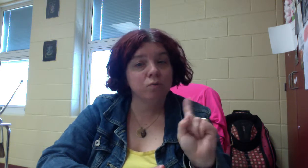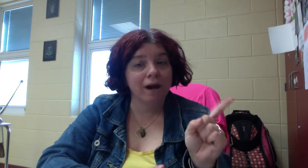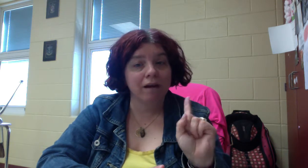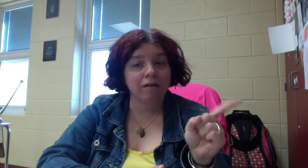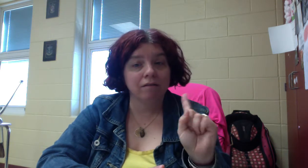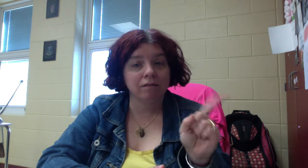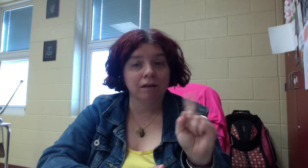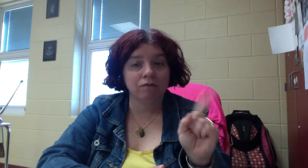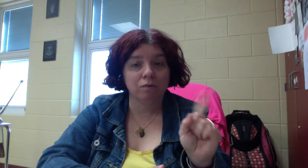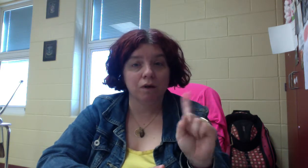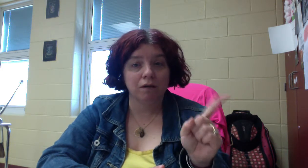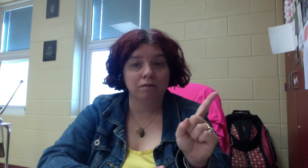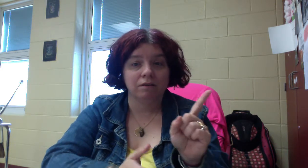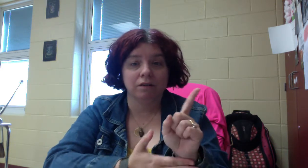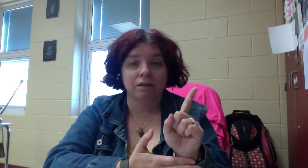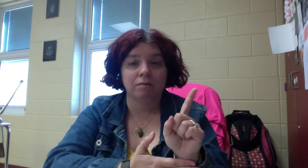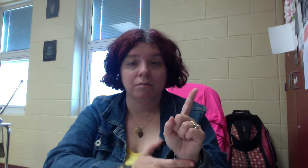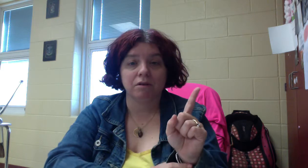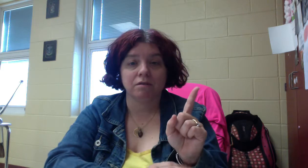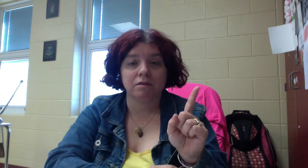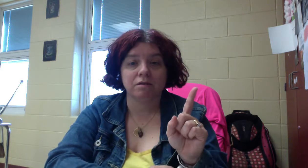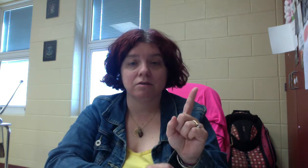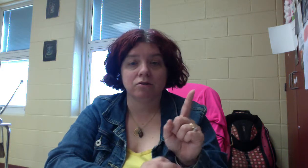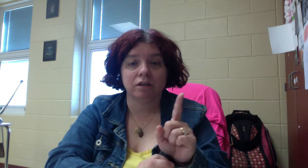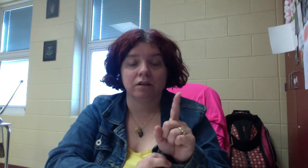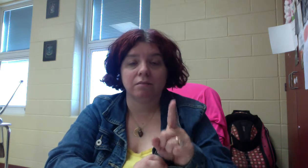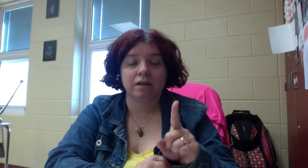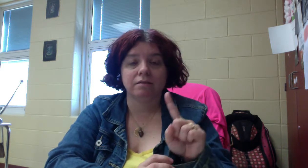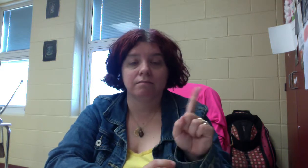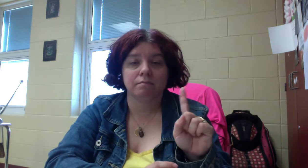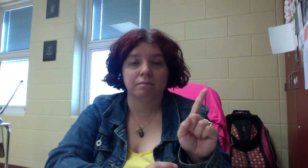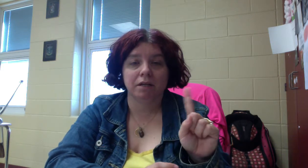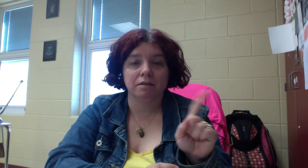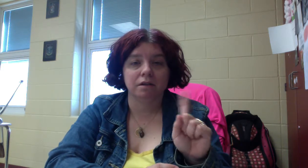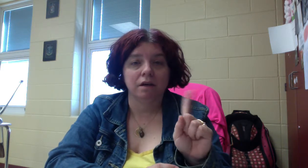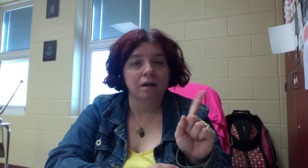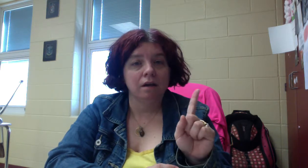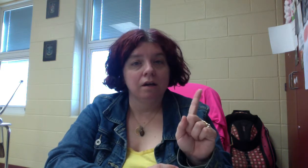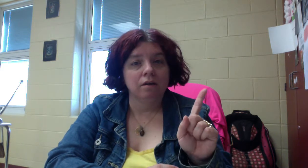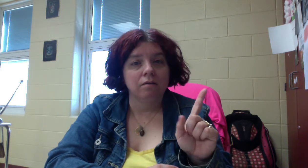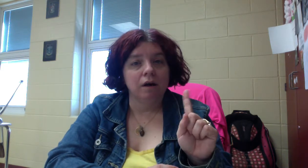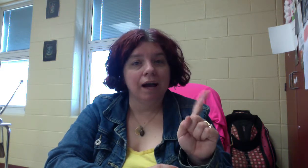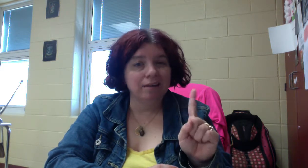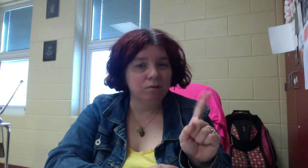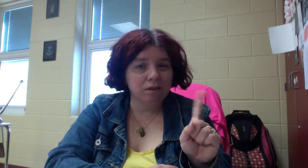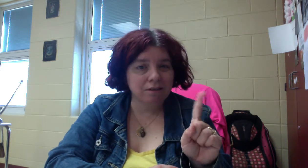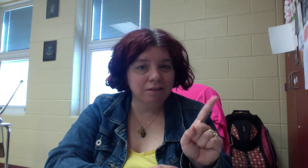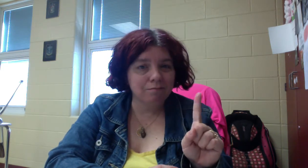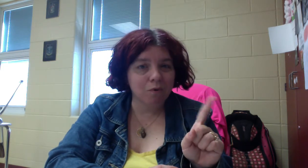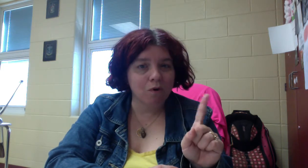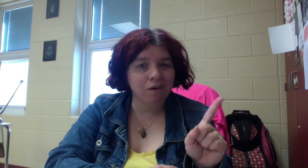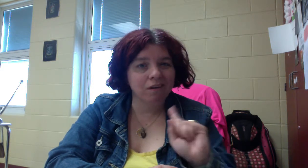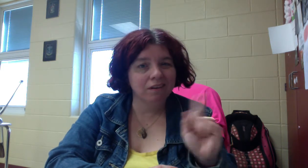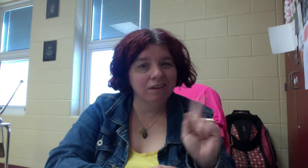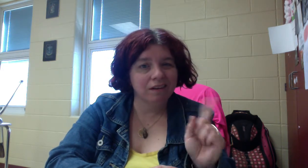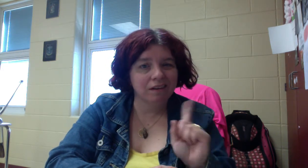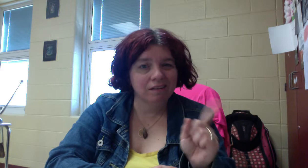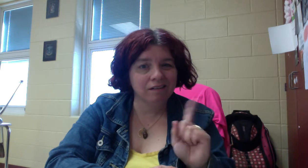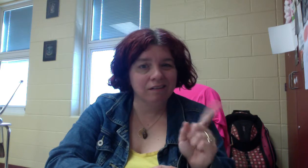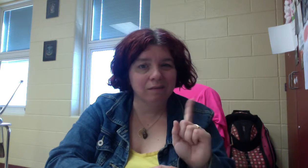where if you want. You can hear my bracelets jingling on my buttons. I do this more than this because